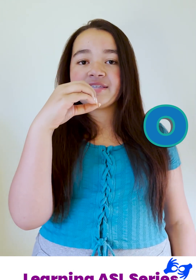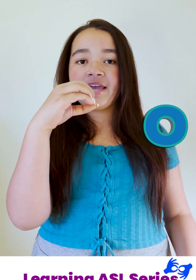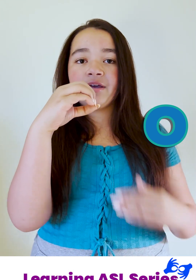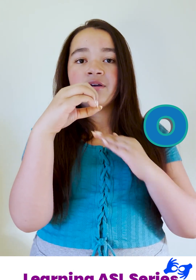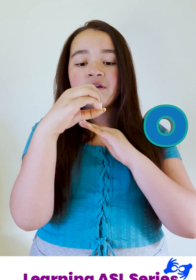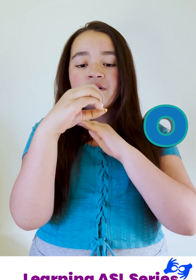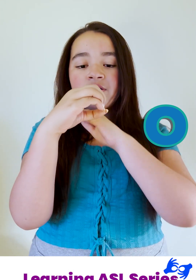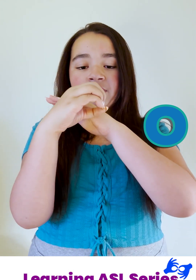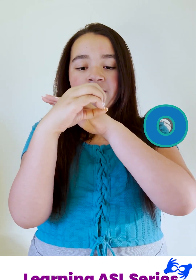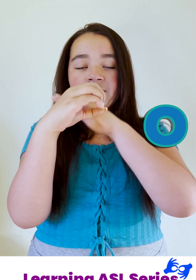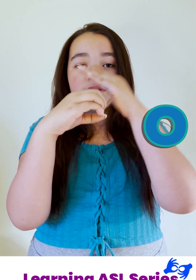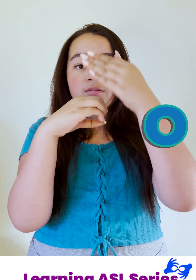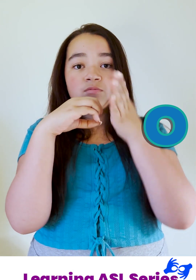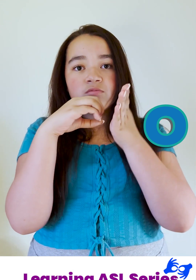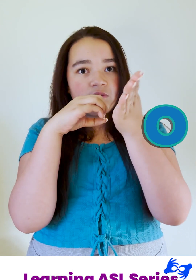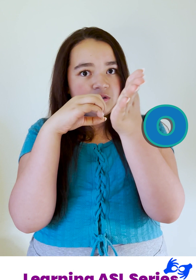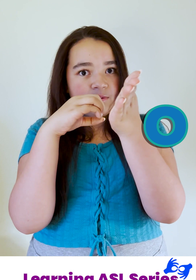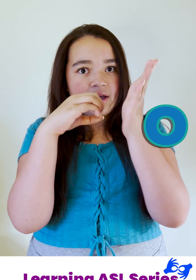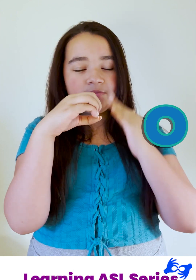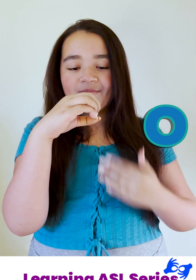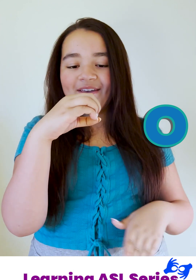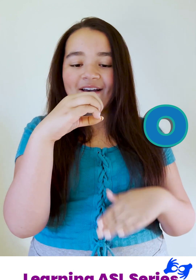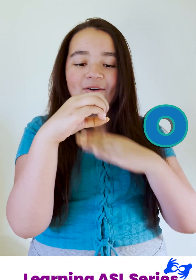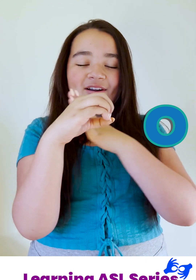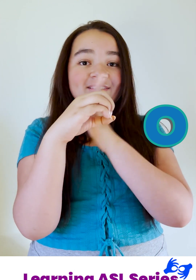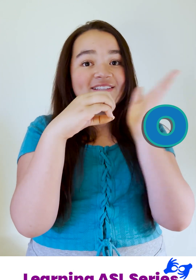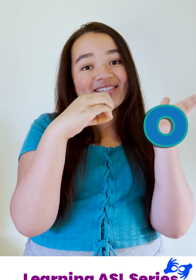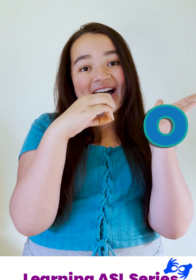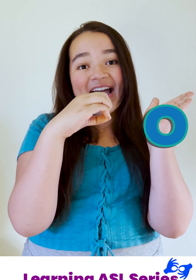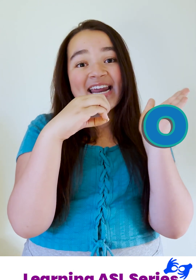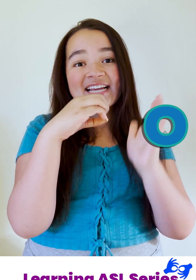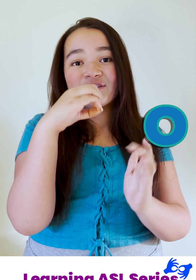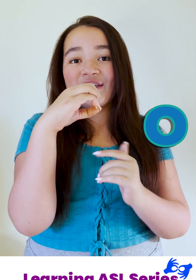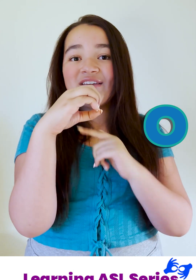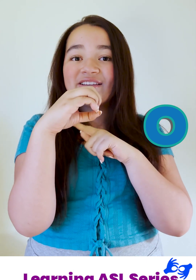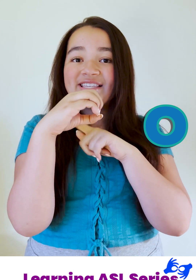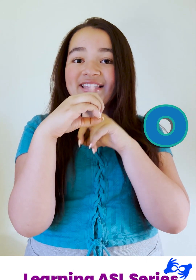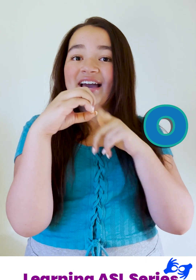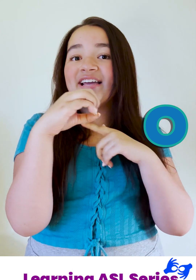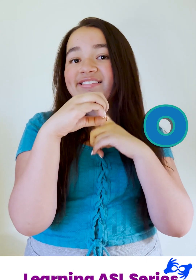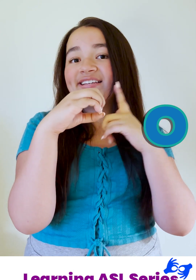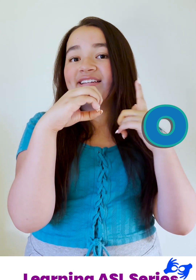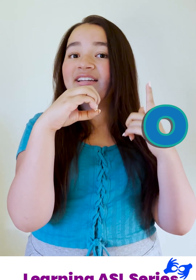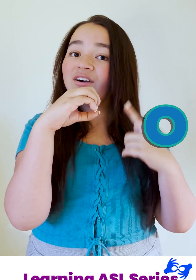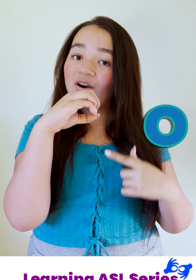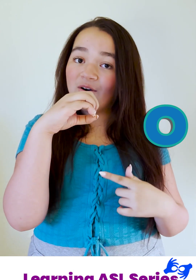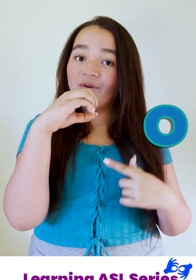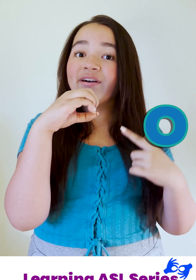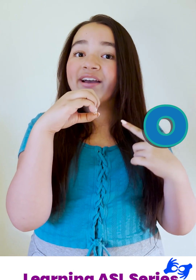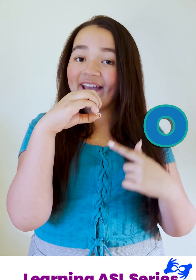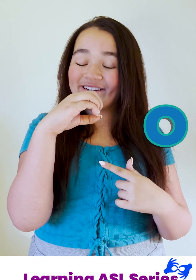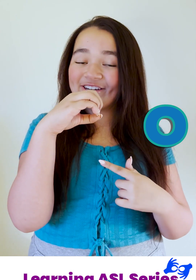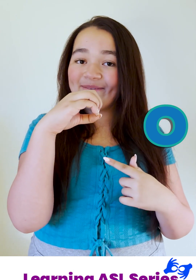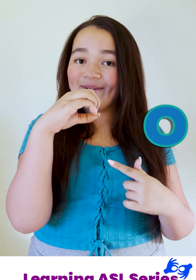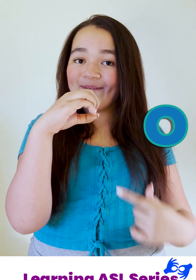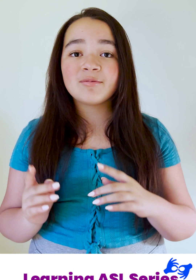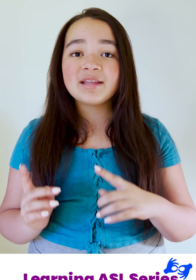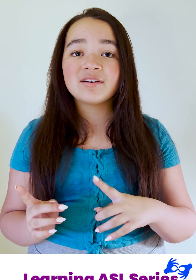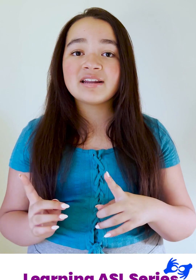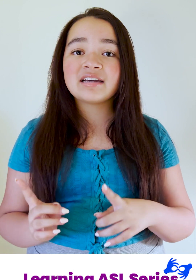facing this way or to the side so that you can see that is an O hand shape. We learned how to